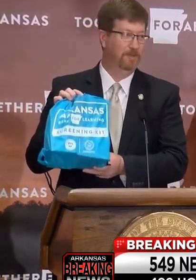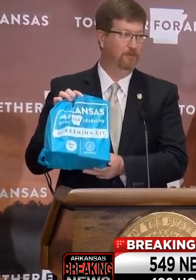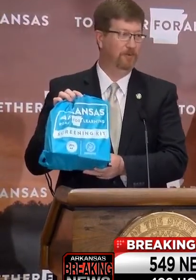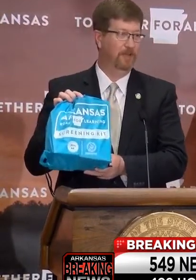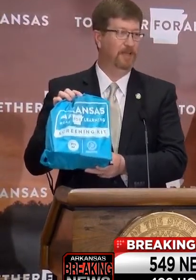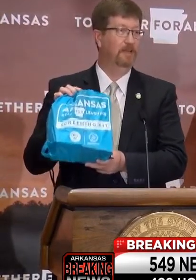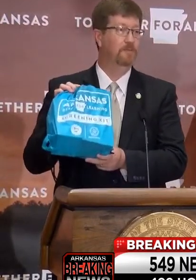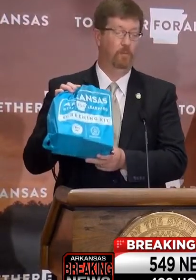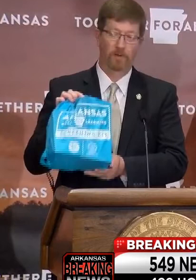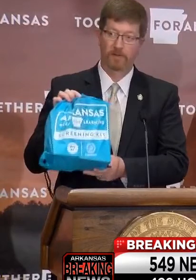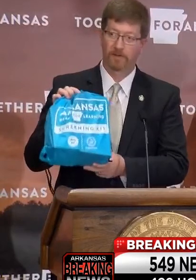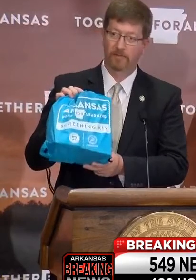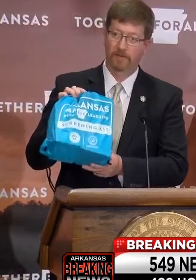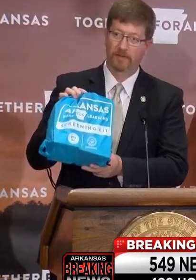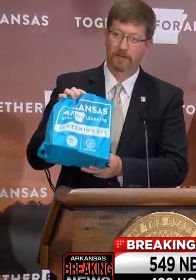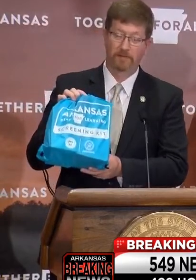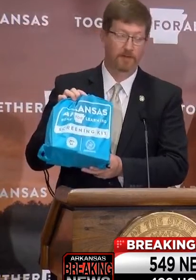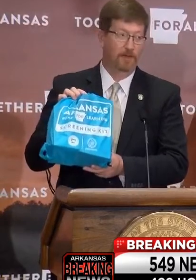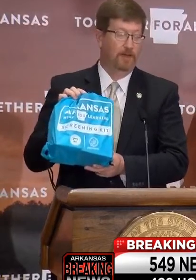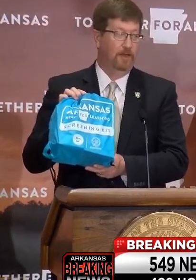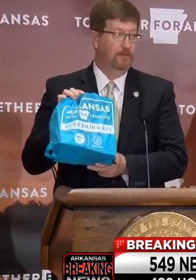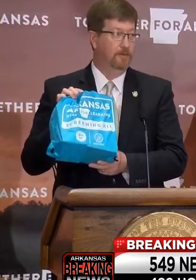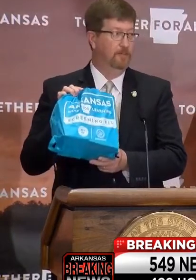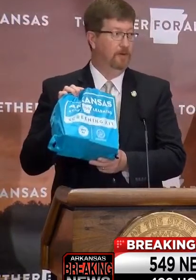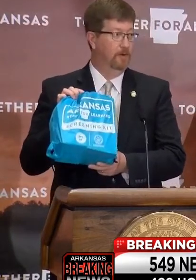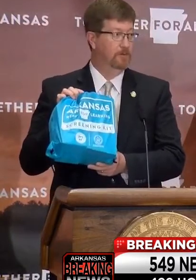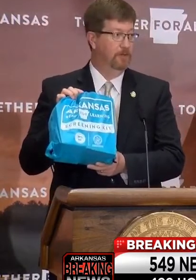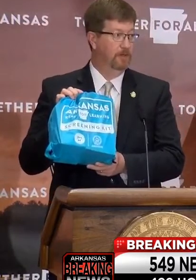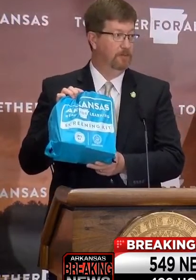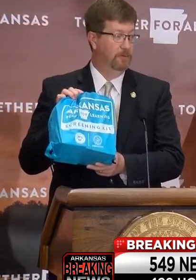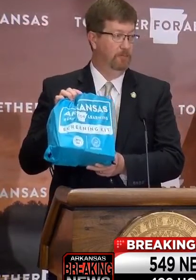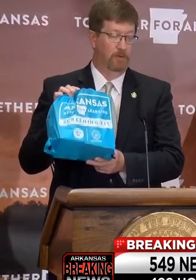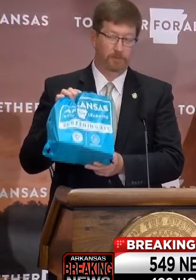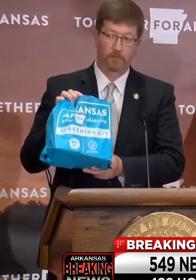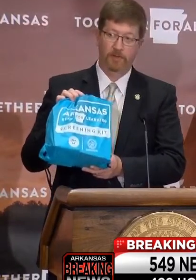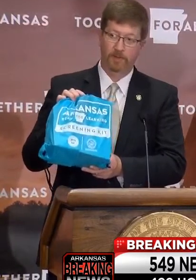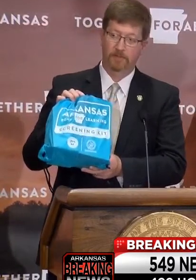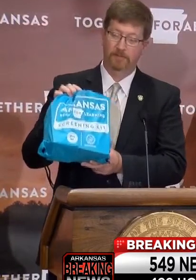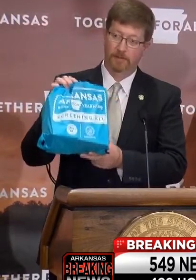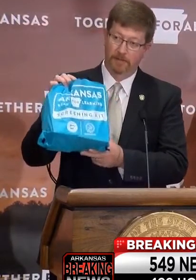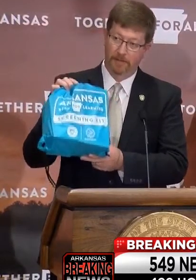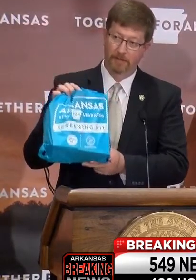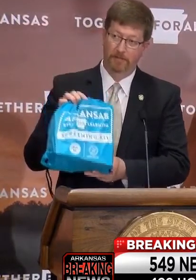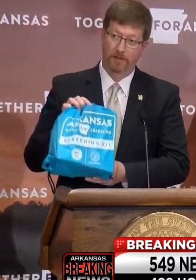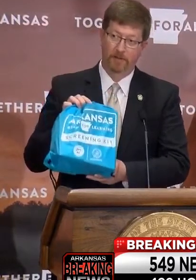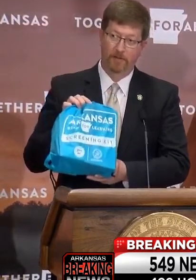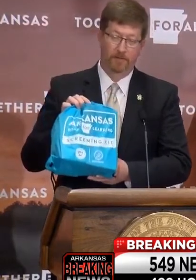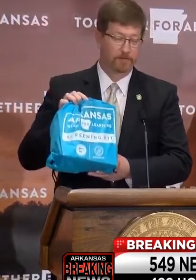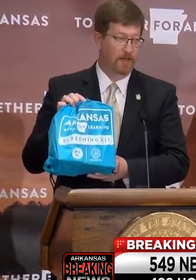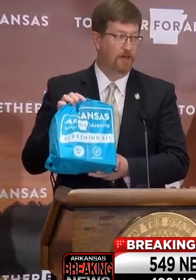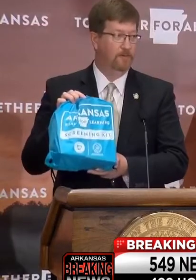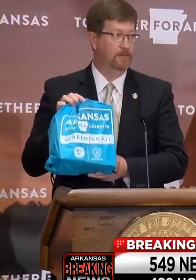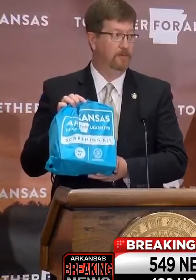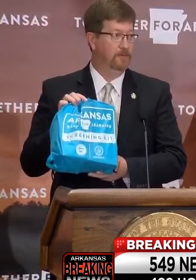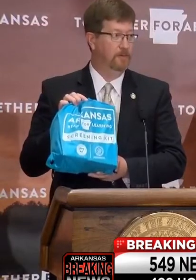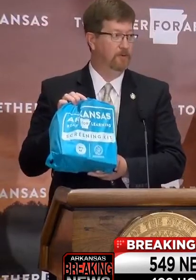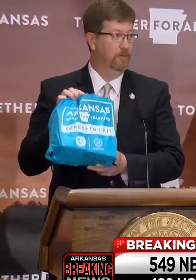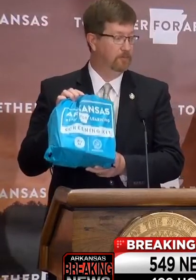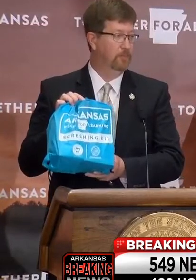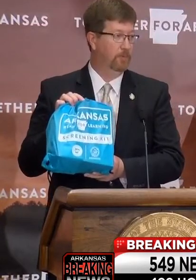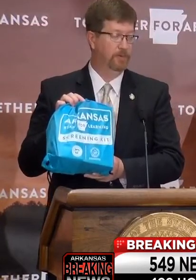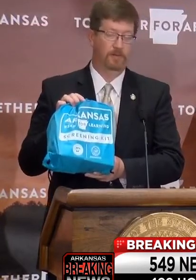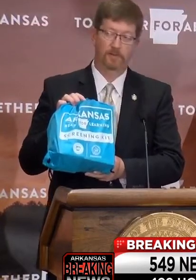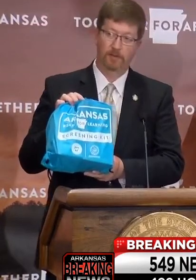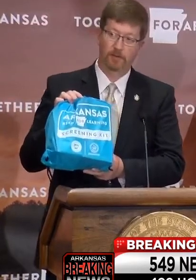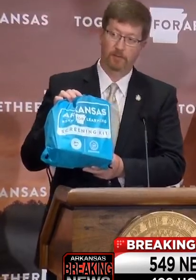each building will get at least one of these kits, and some of the larger buildings will get multiple kits depending on their size, the number of